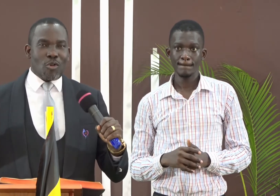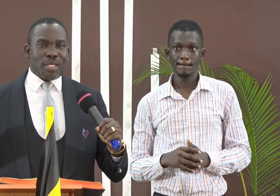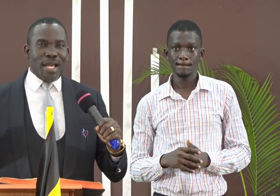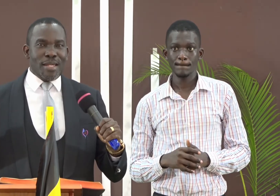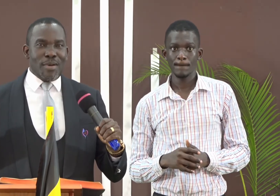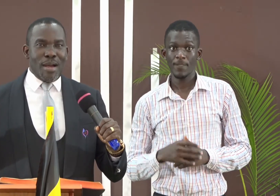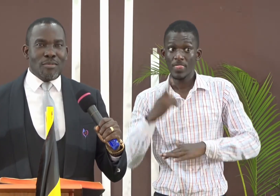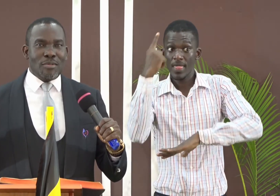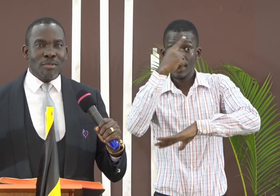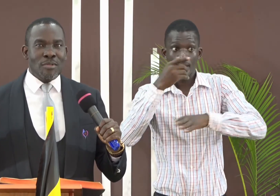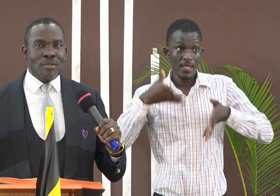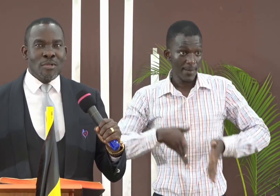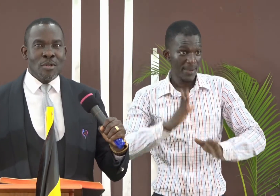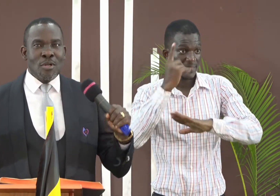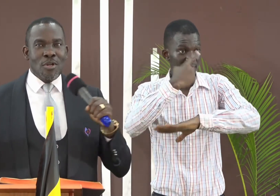Naku lw'okuzaalibwamu